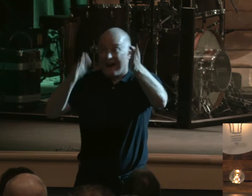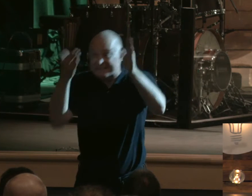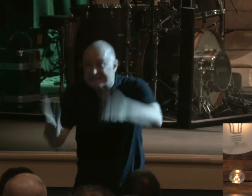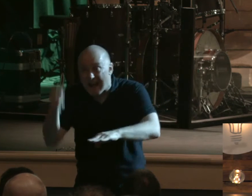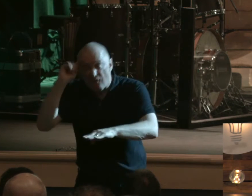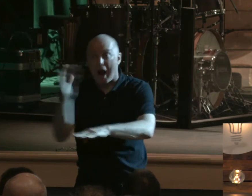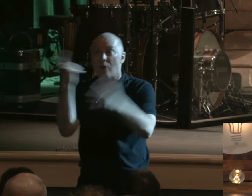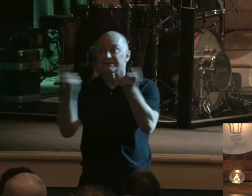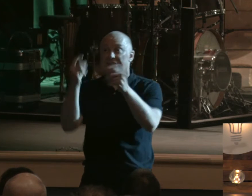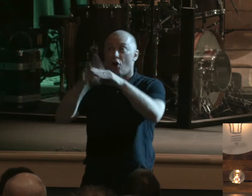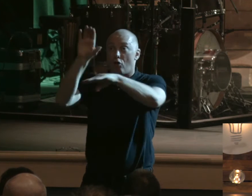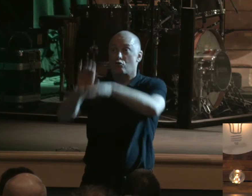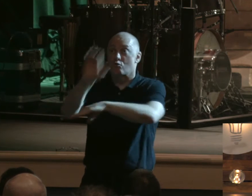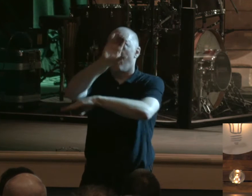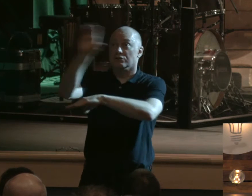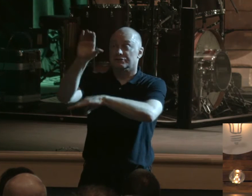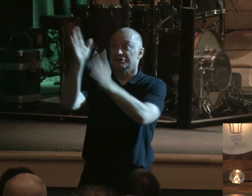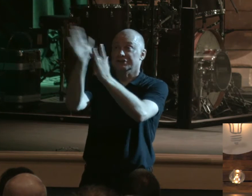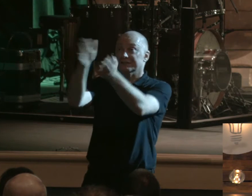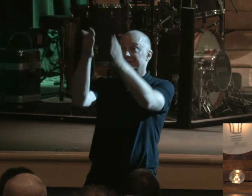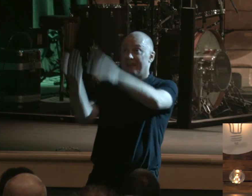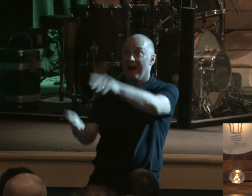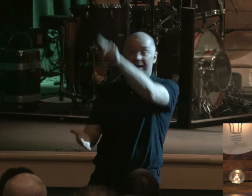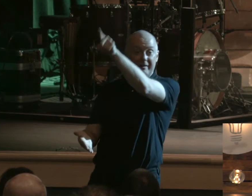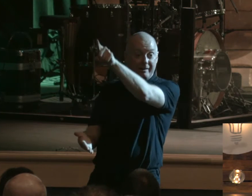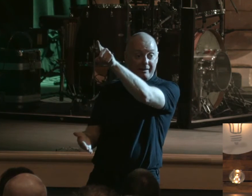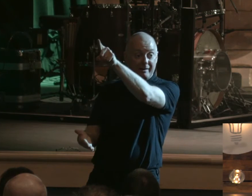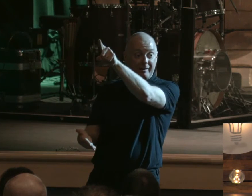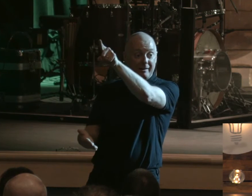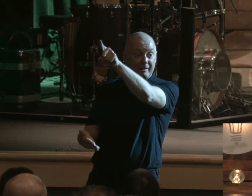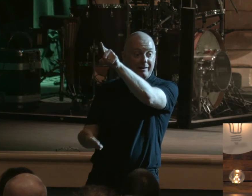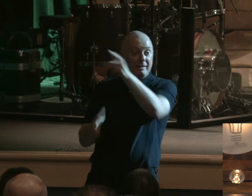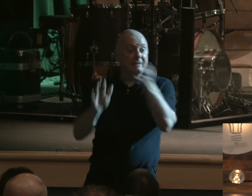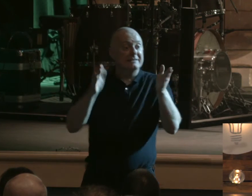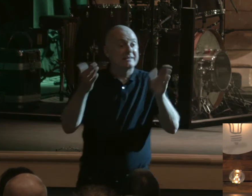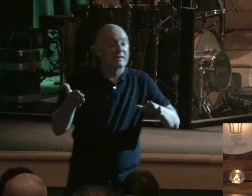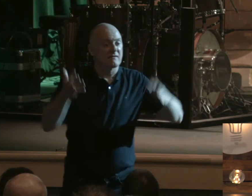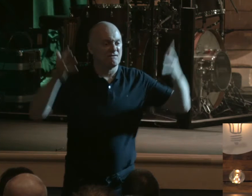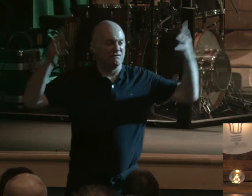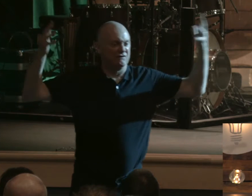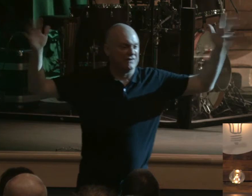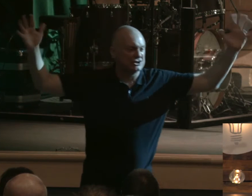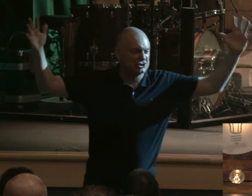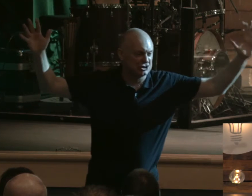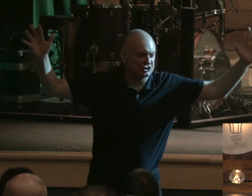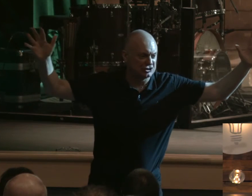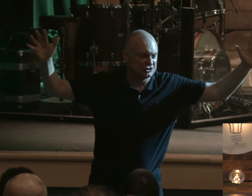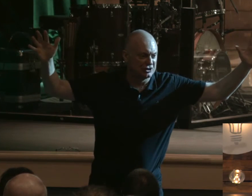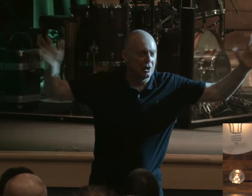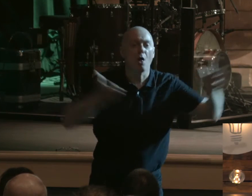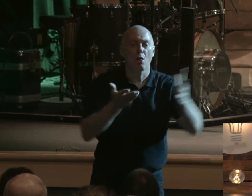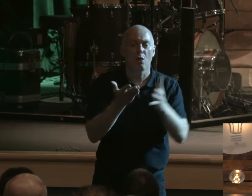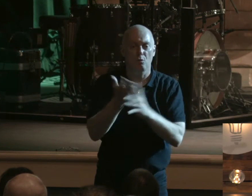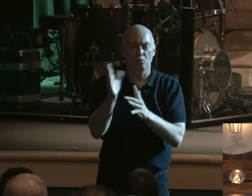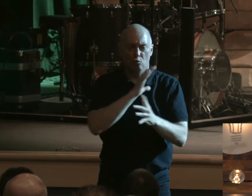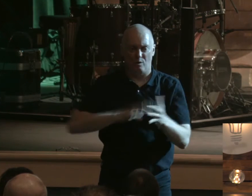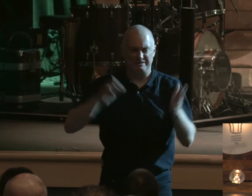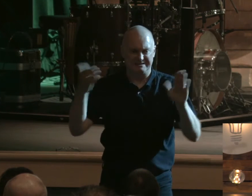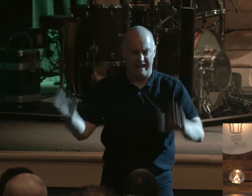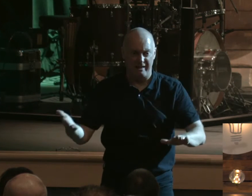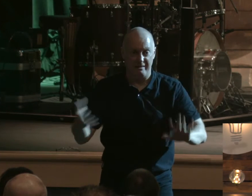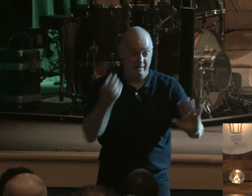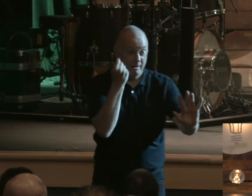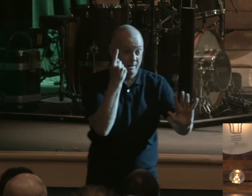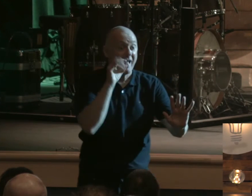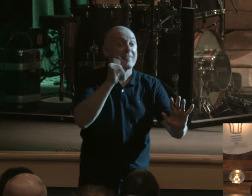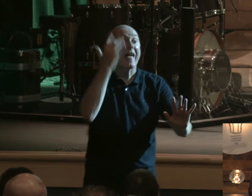sins on the cross, this is the death of death through the death of Christ.